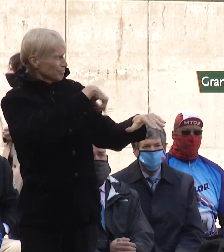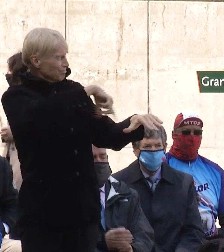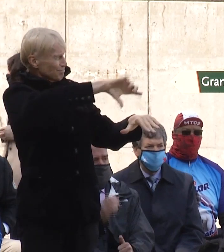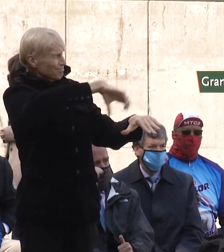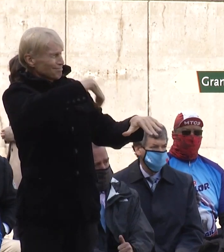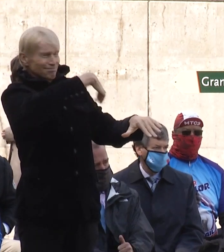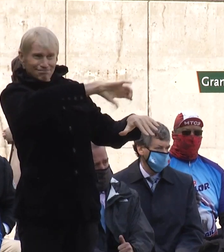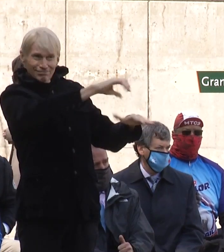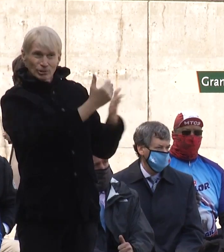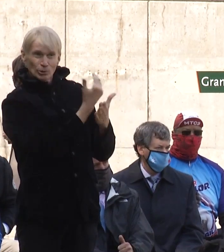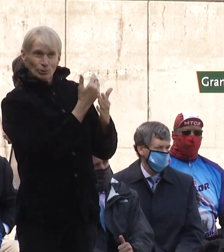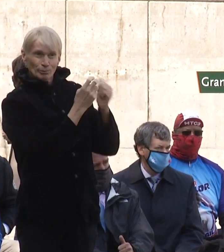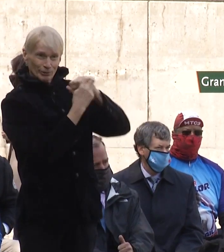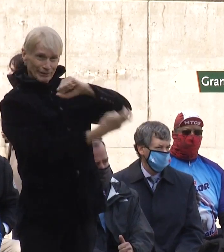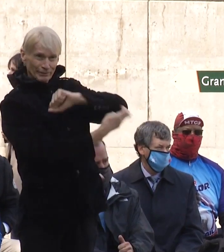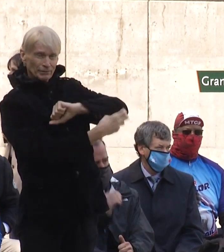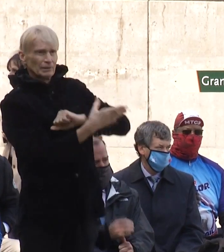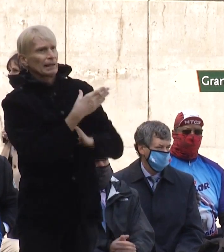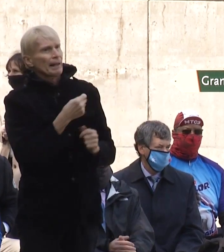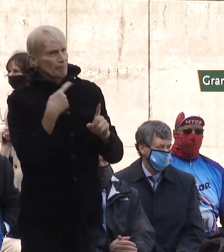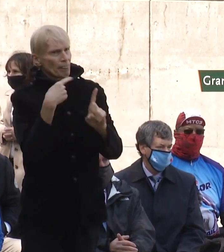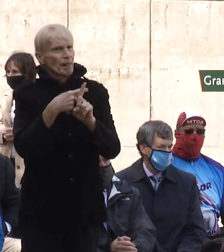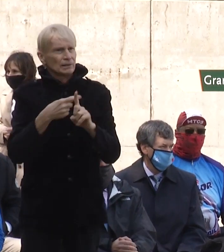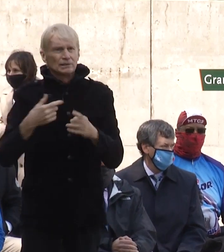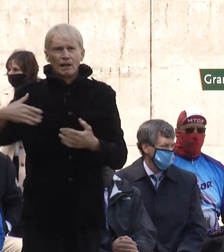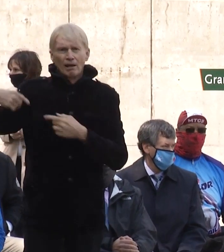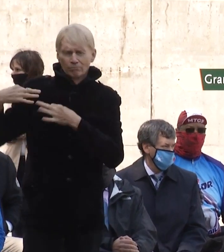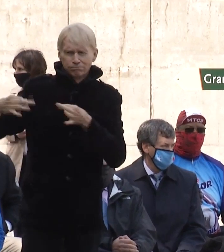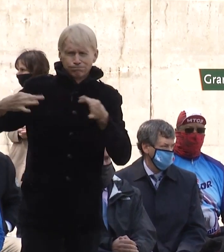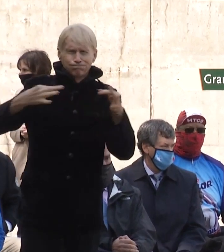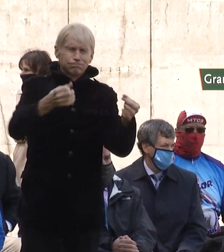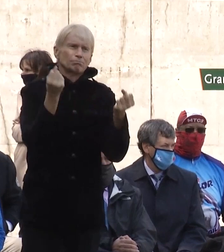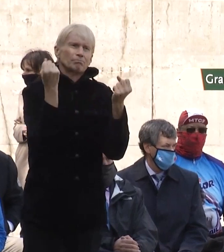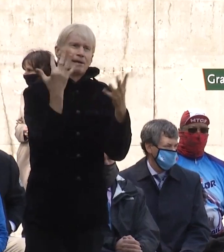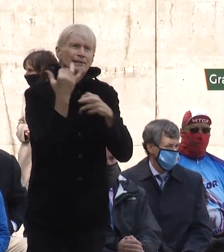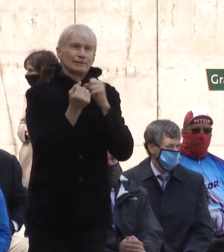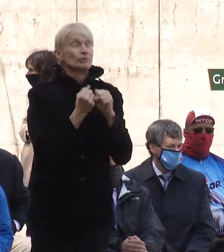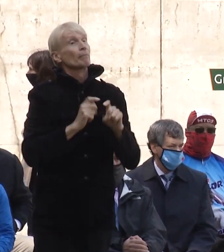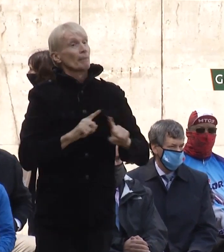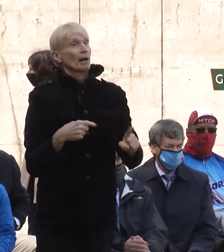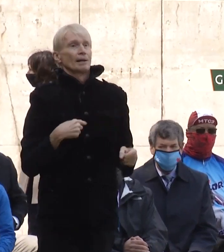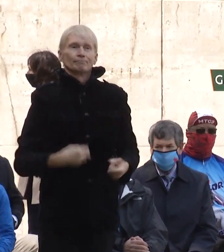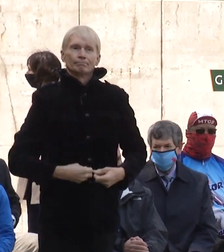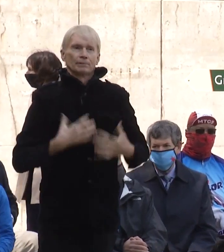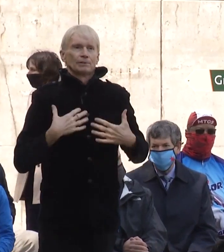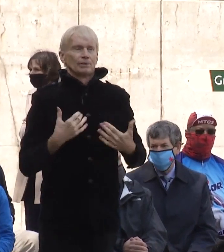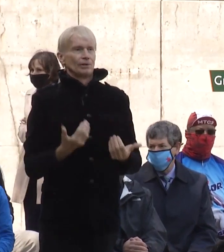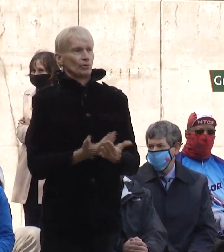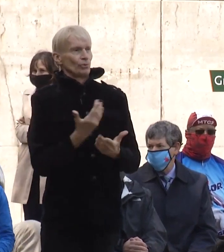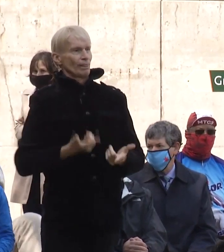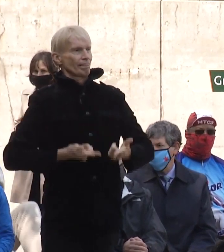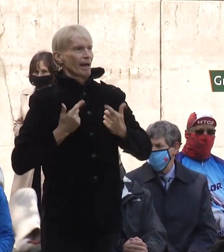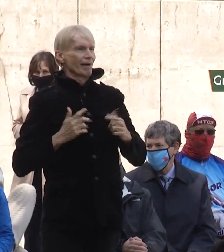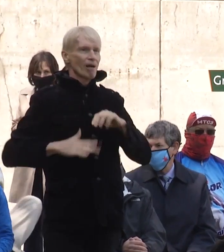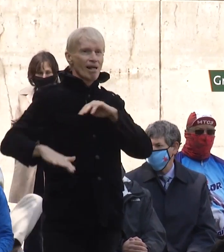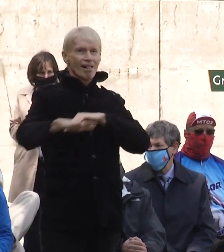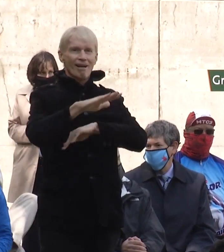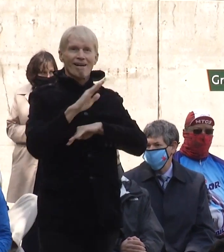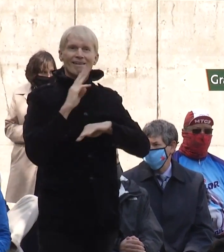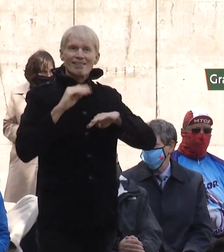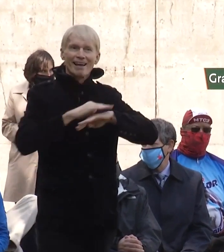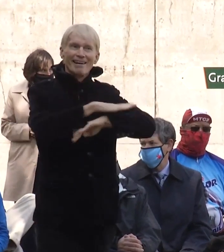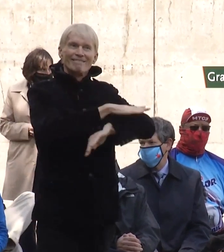this long overdue work, but also just reinvigorating the city with life along the lakefront this